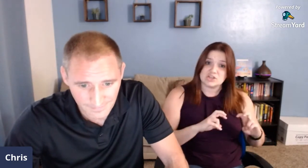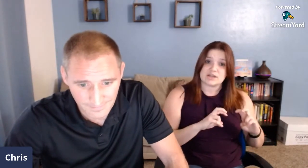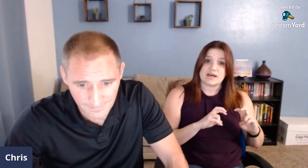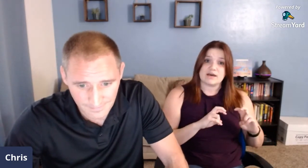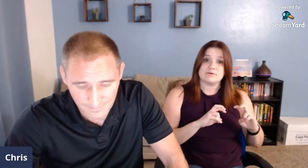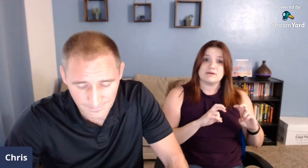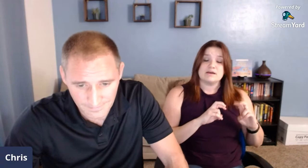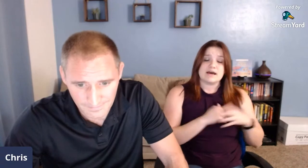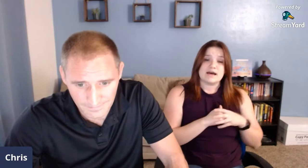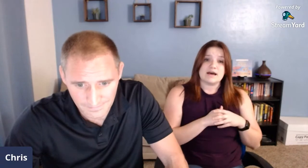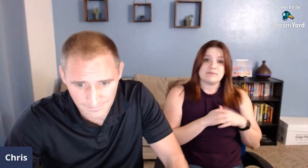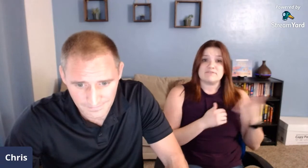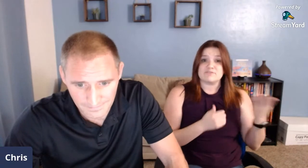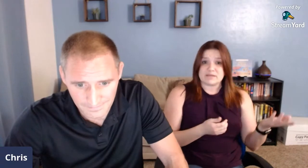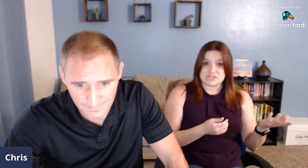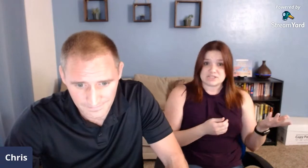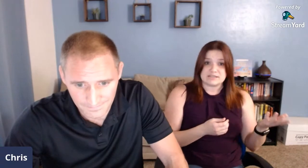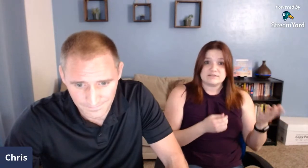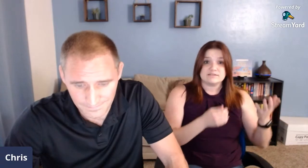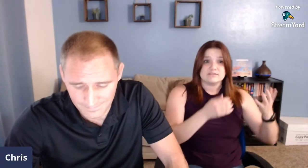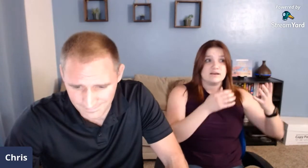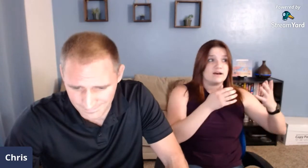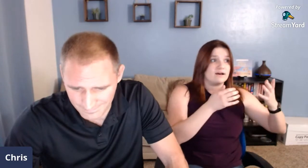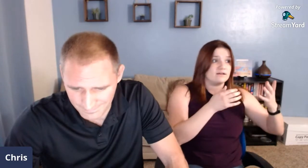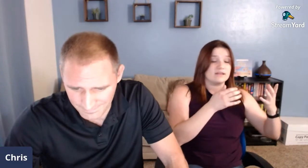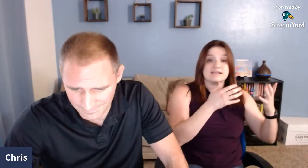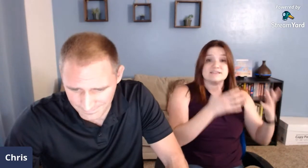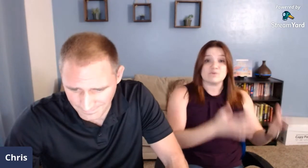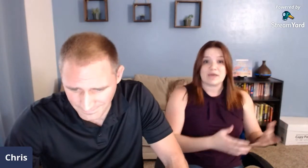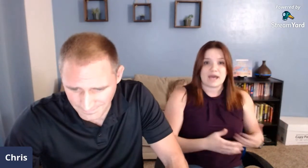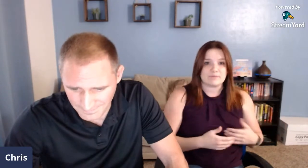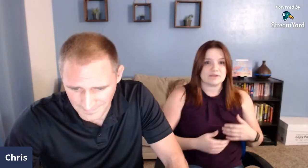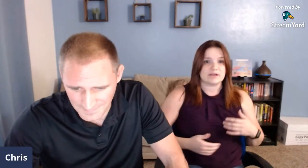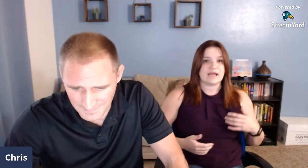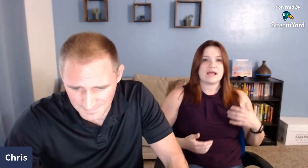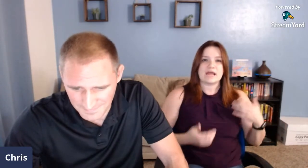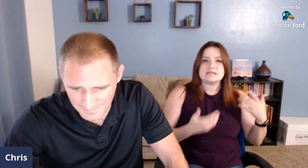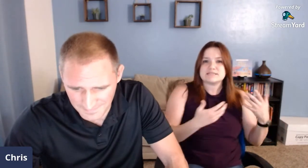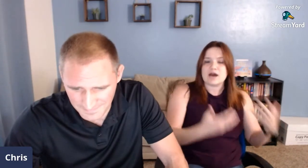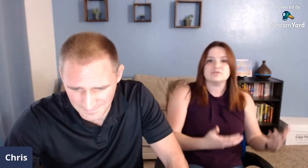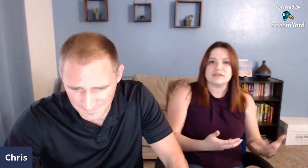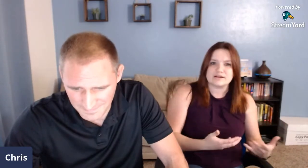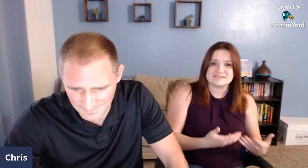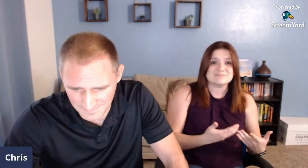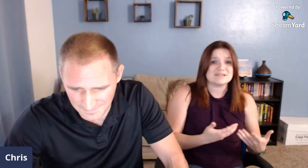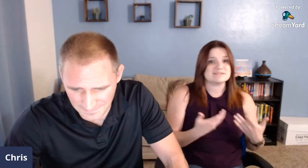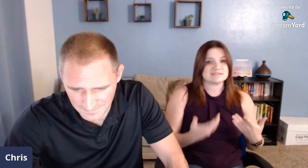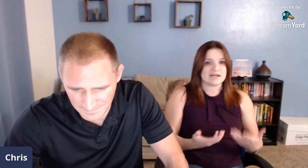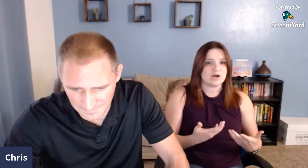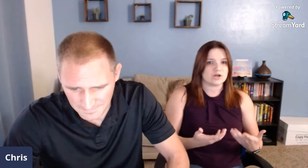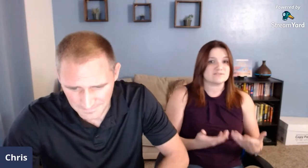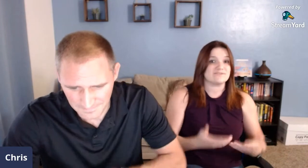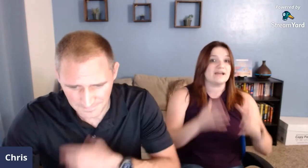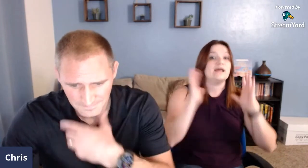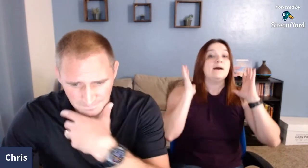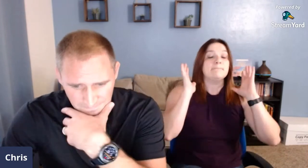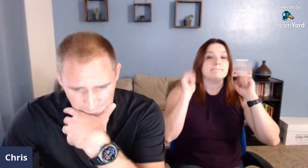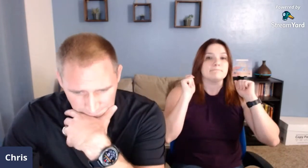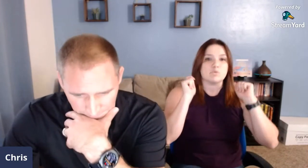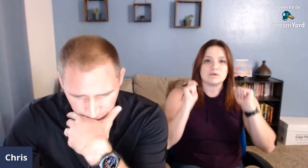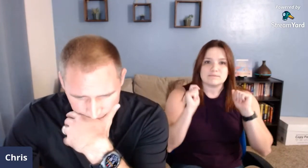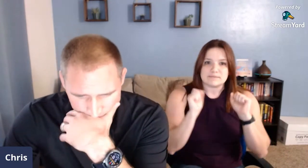just kind of look up information, like I said, vocabulary. And it's out there. Sometimes it's kind of hard to